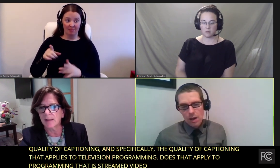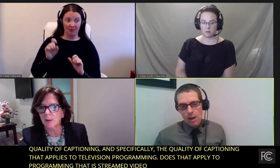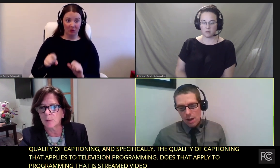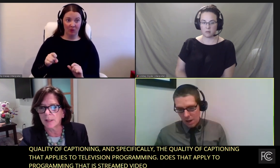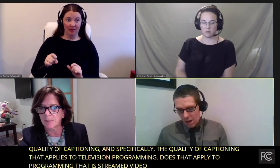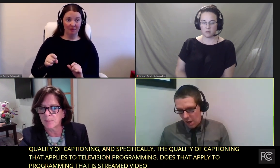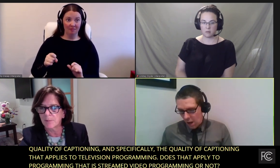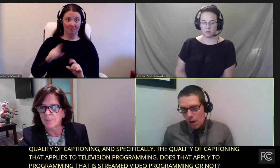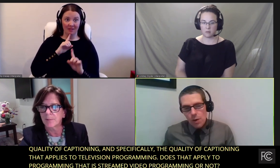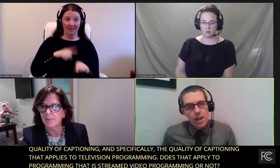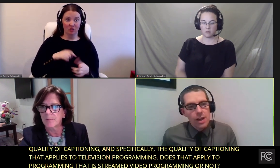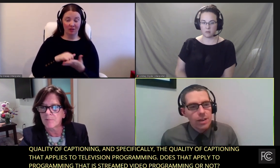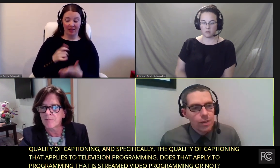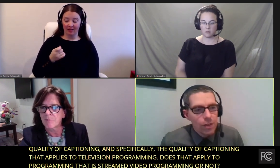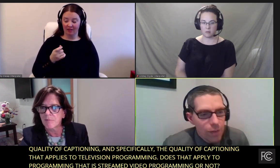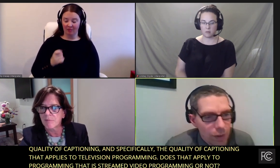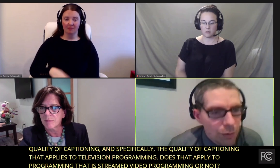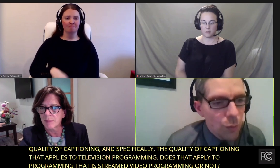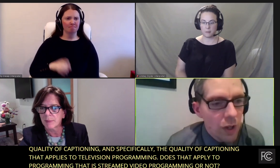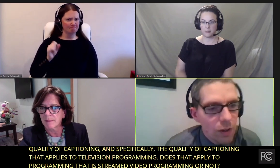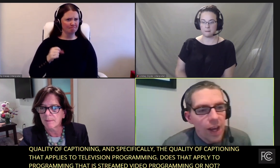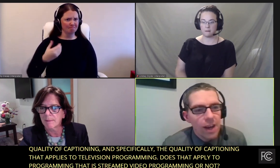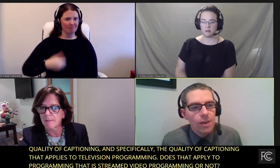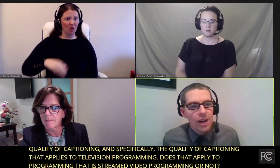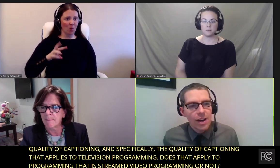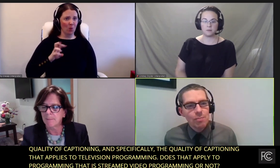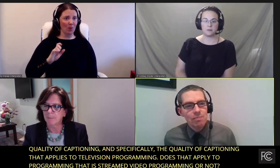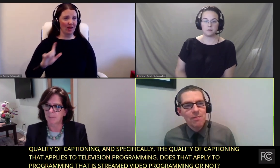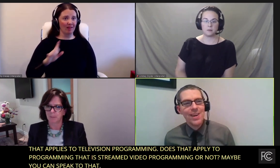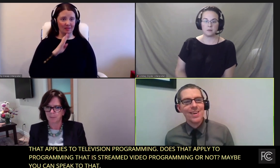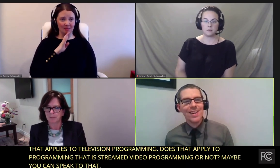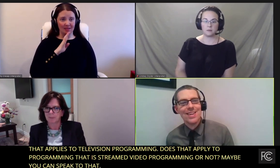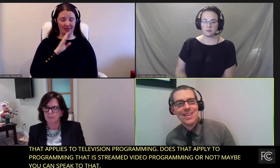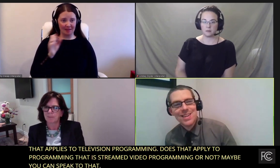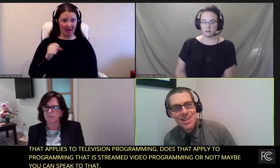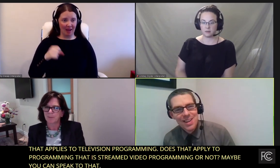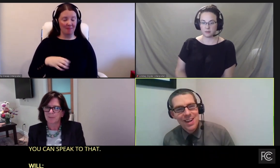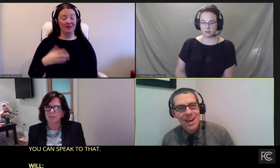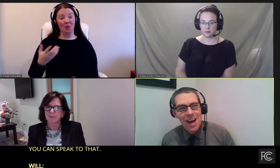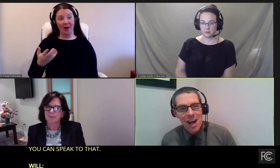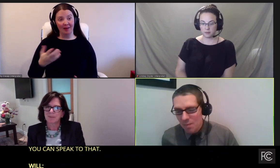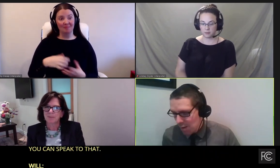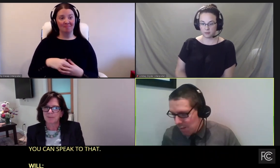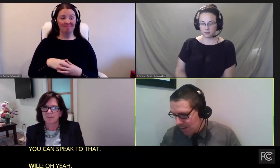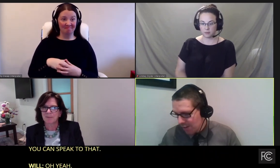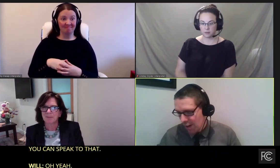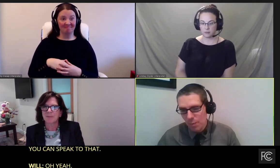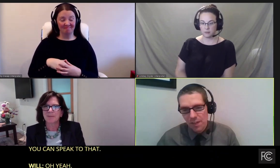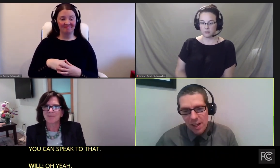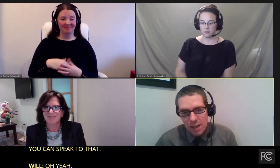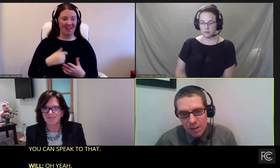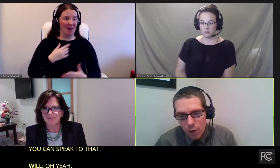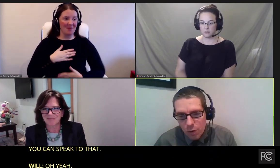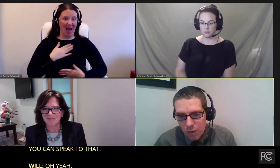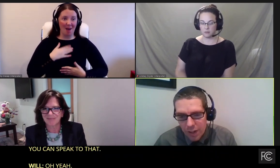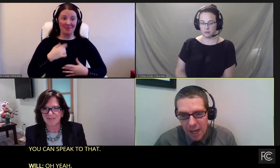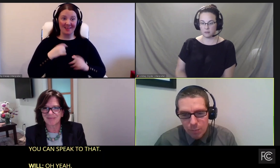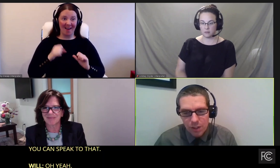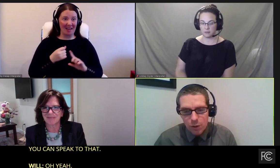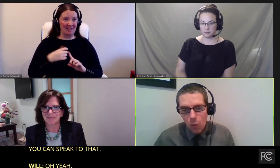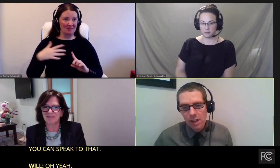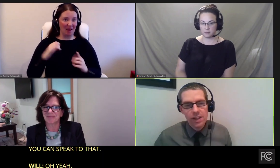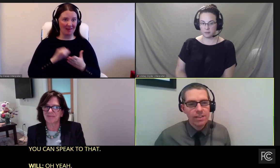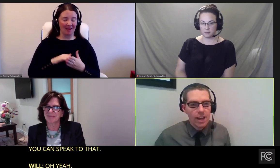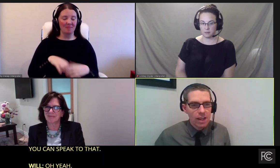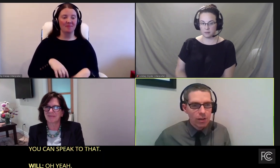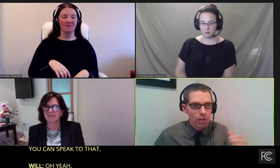speak to that a little bit. Oh, yeah. This is, this is Will. Now, I'm happy to talk about that. So the